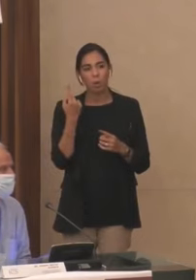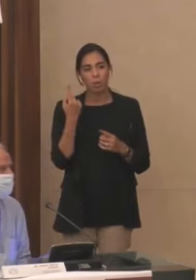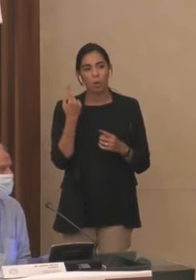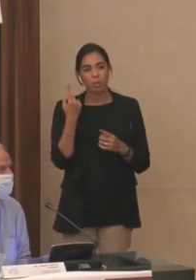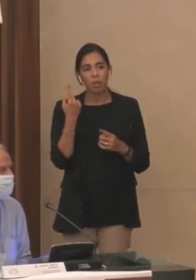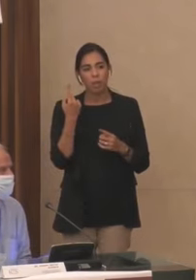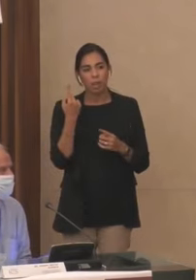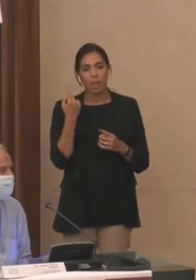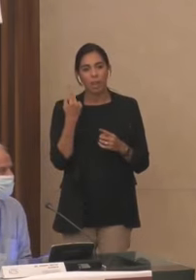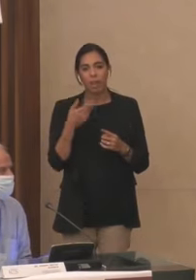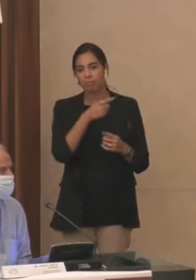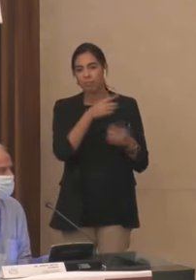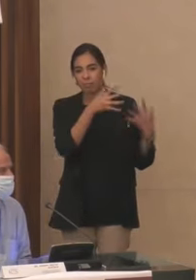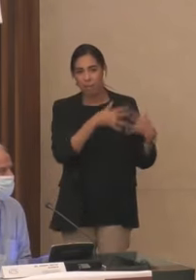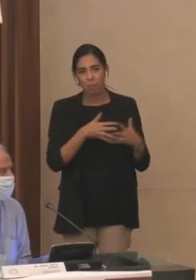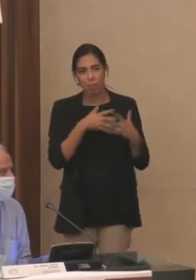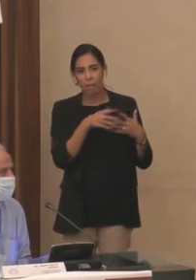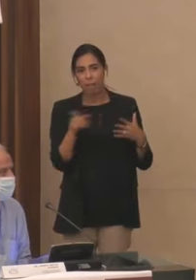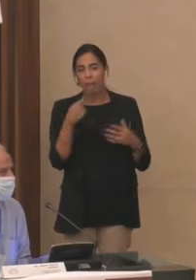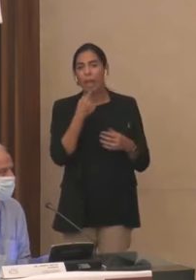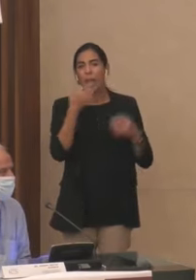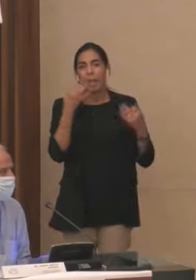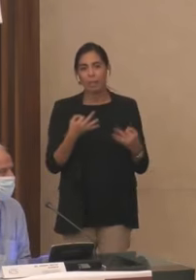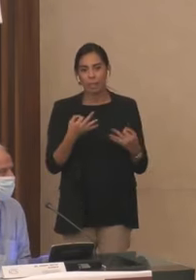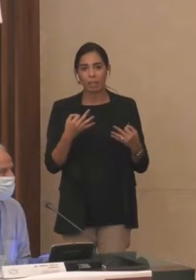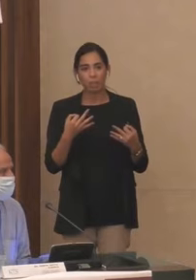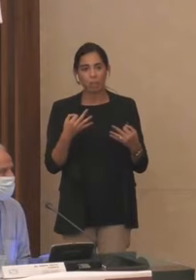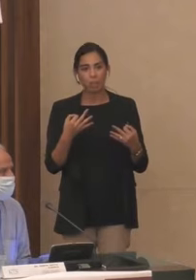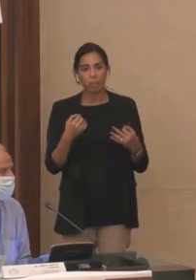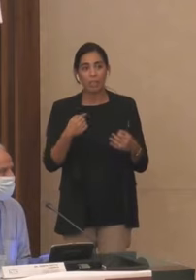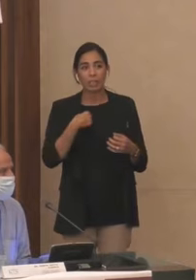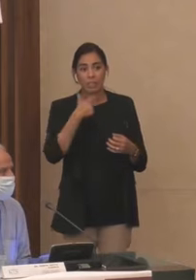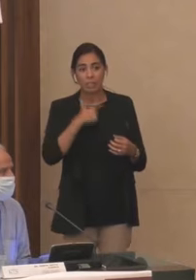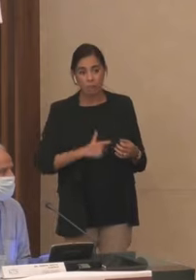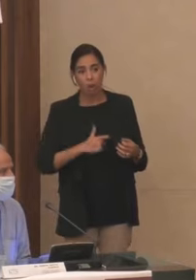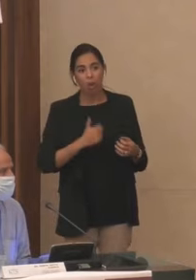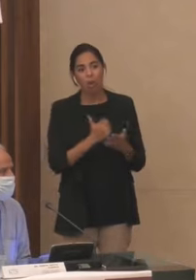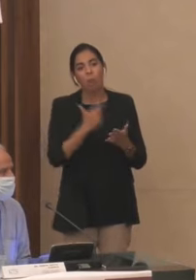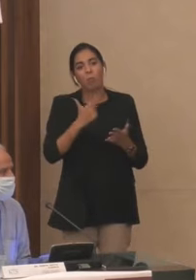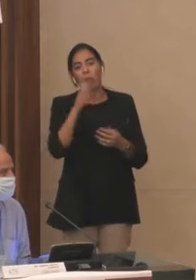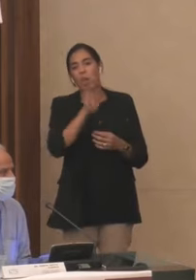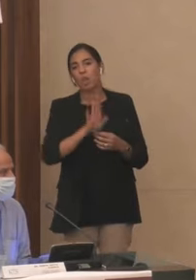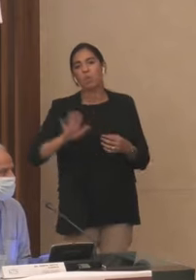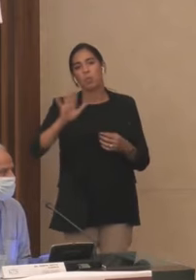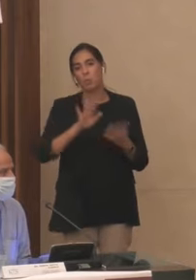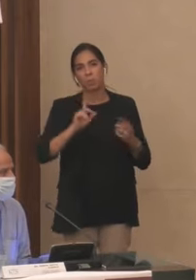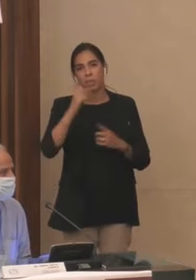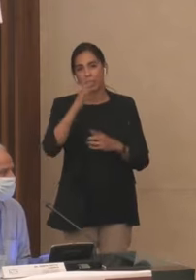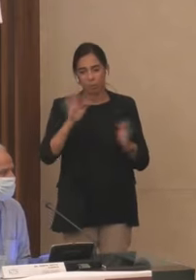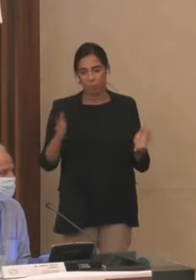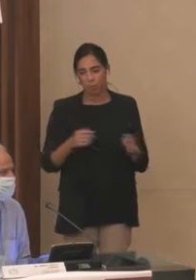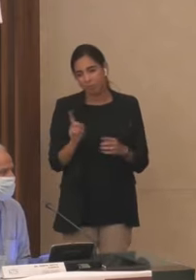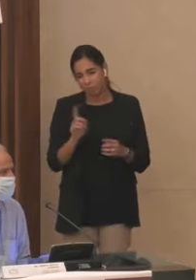broadcast in Stati Uniti ha definito me come il Peter McCullough d'Europa. I say thank you to you.